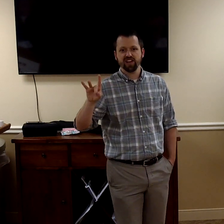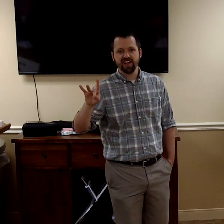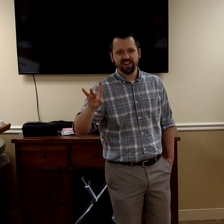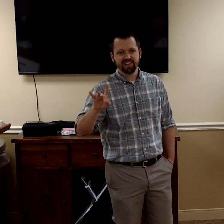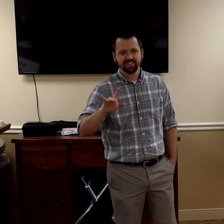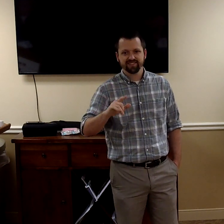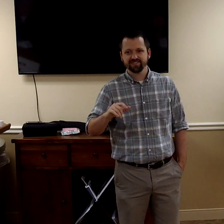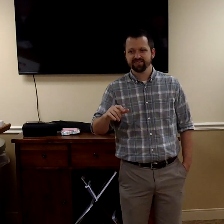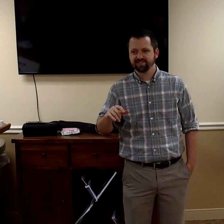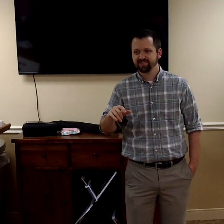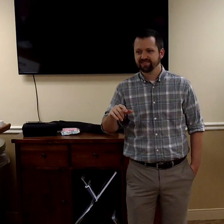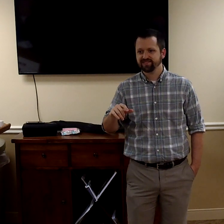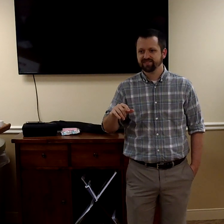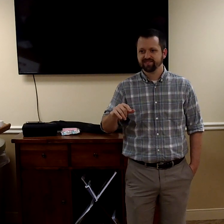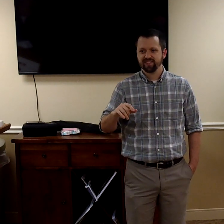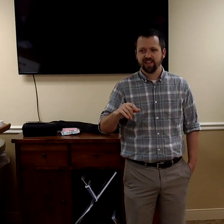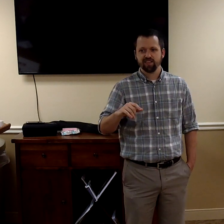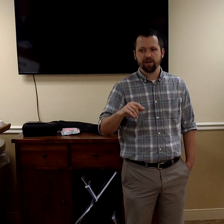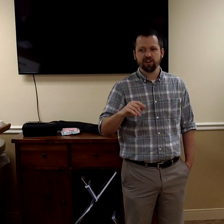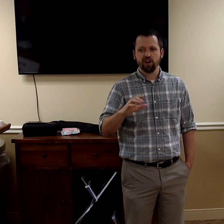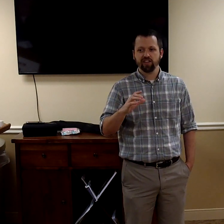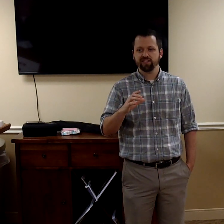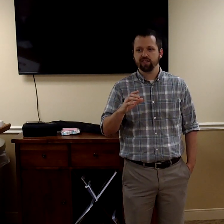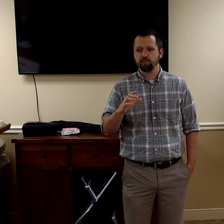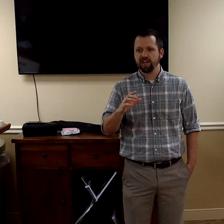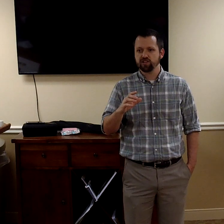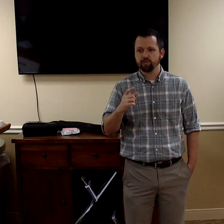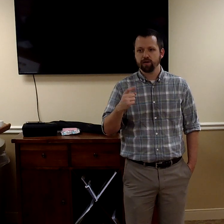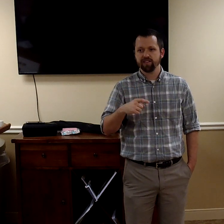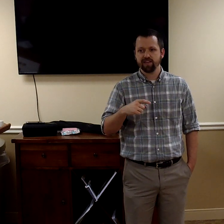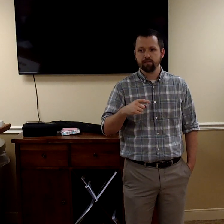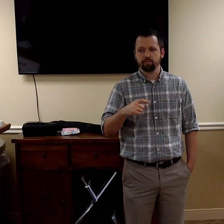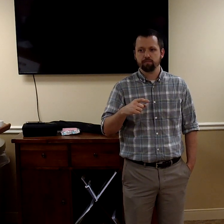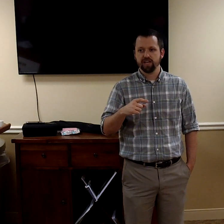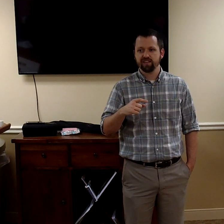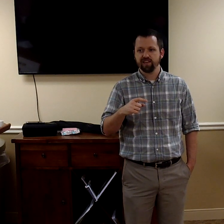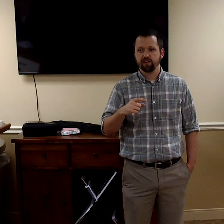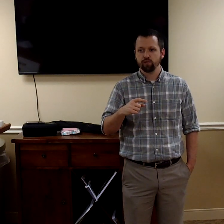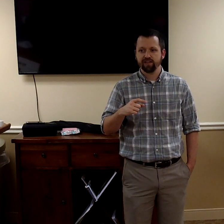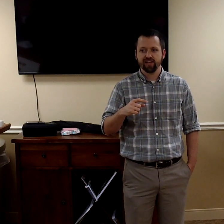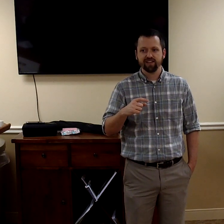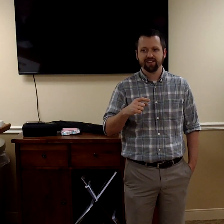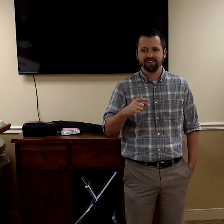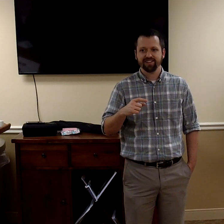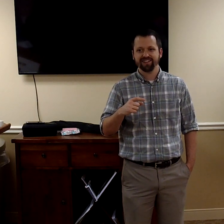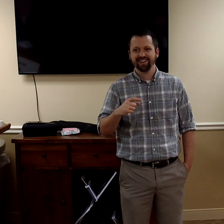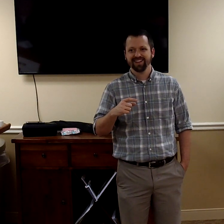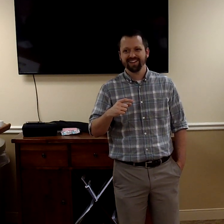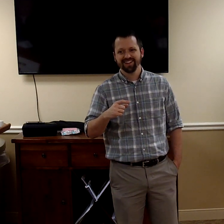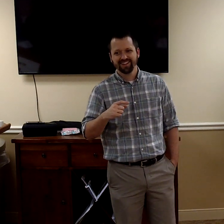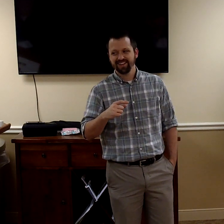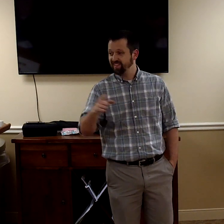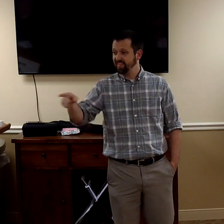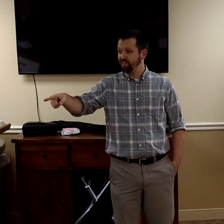29. As my colleagues in the Spanish department say, 29. I said that right?